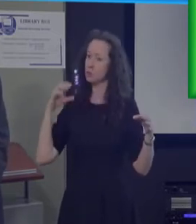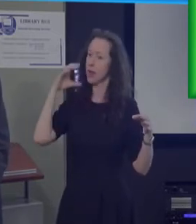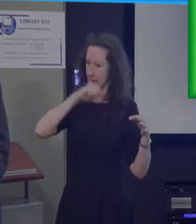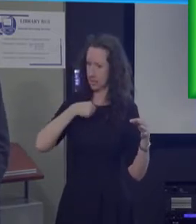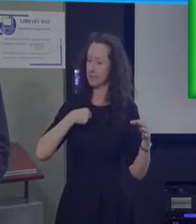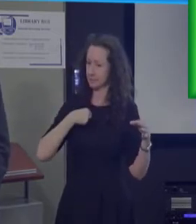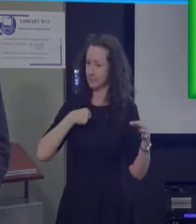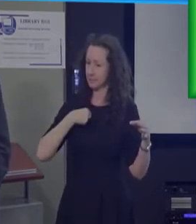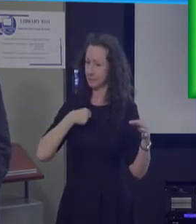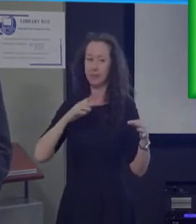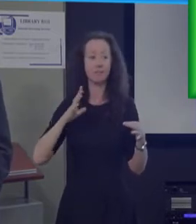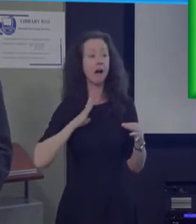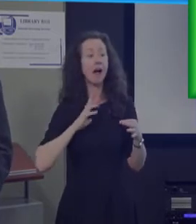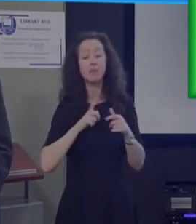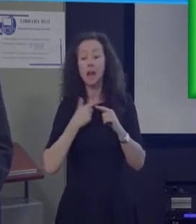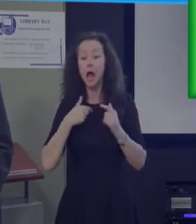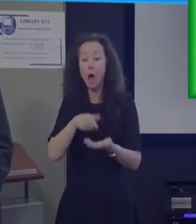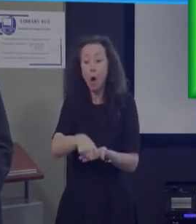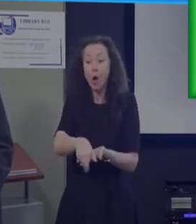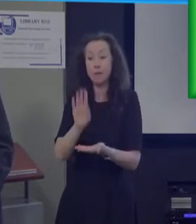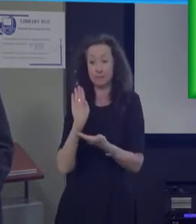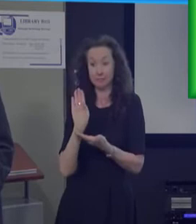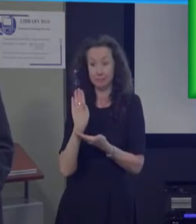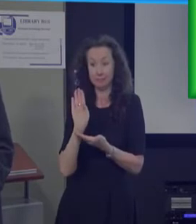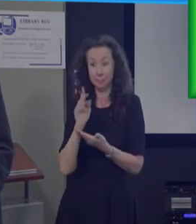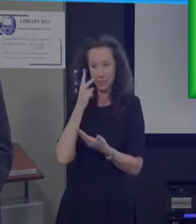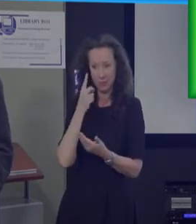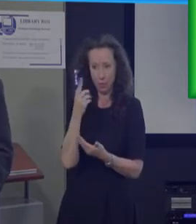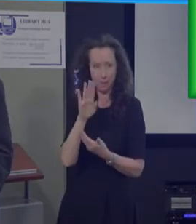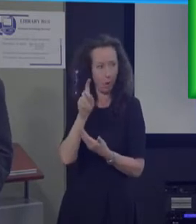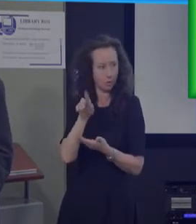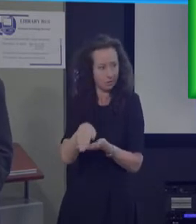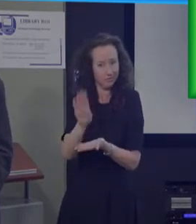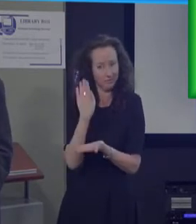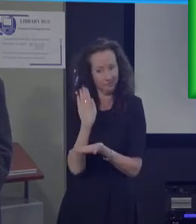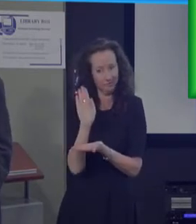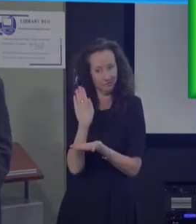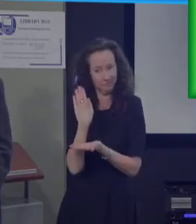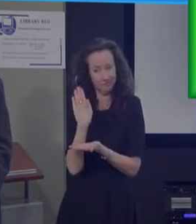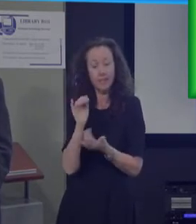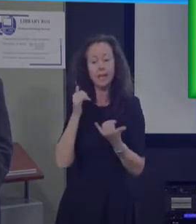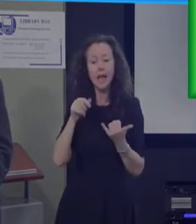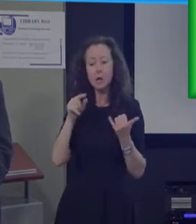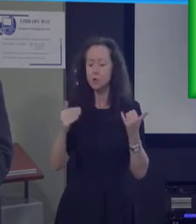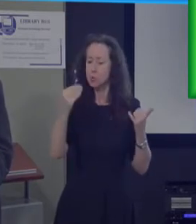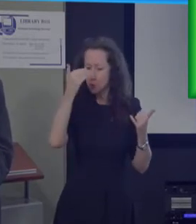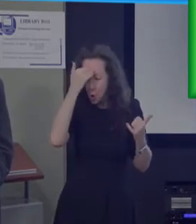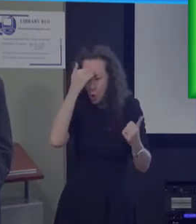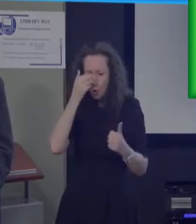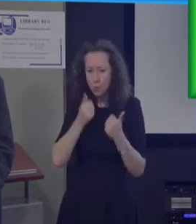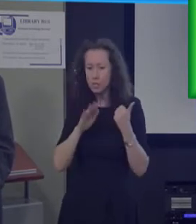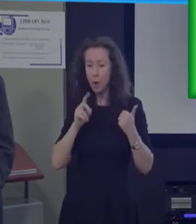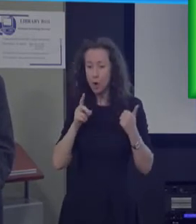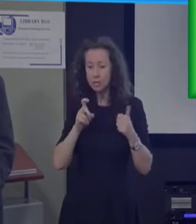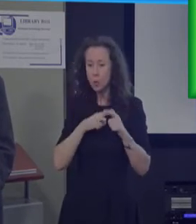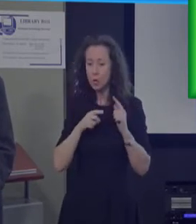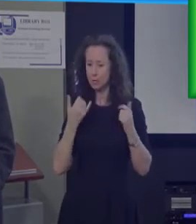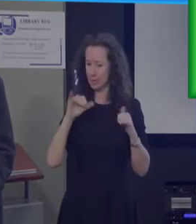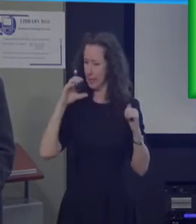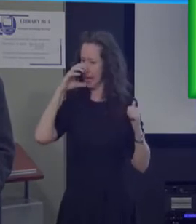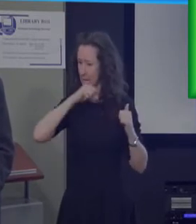open one of the boxes. Is this a time you know for sure, or is this a time you'd have to guess? The right answer is you'd have to